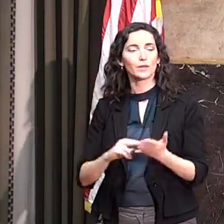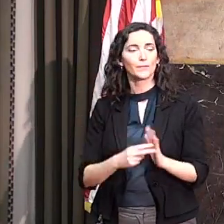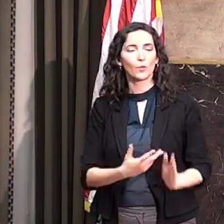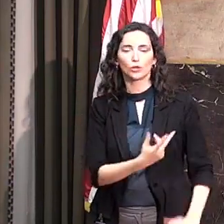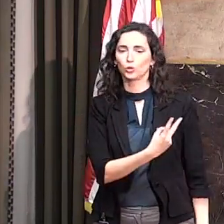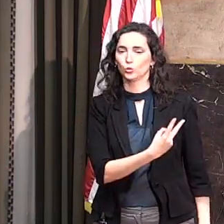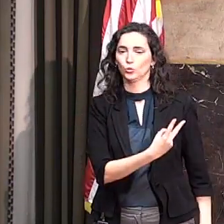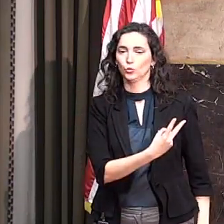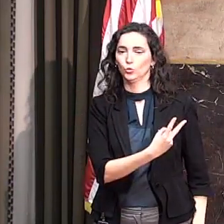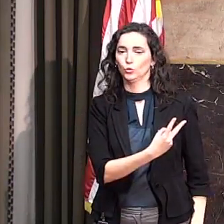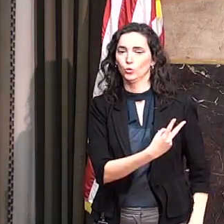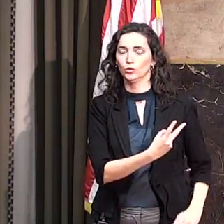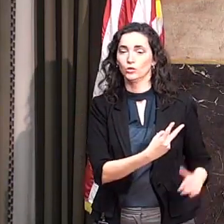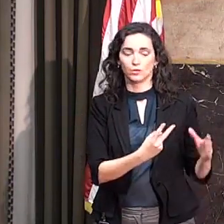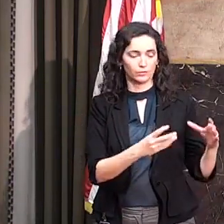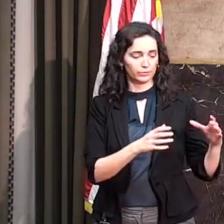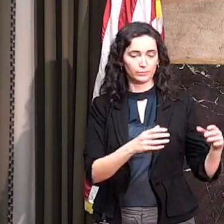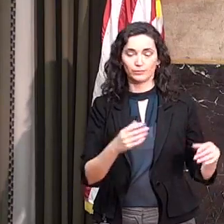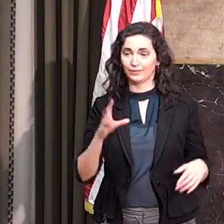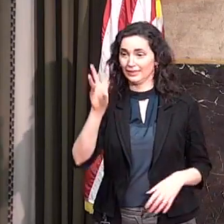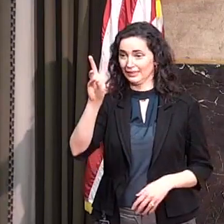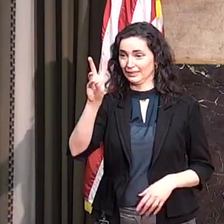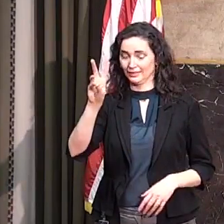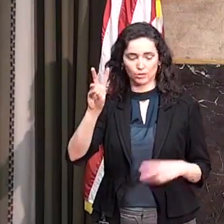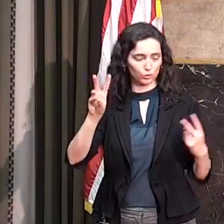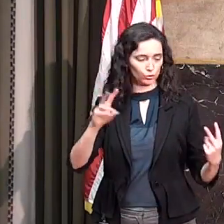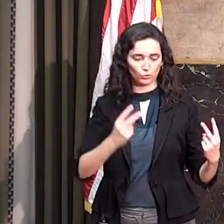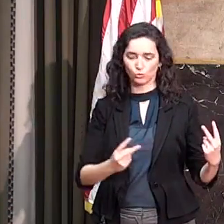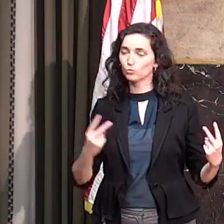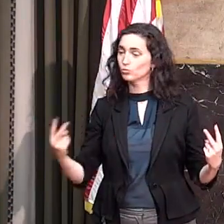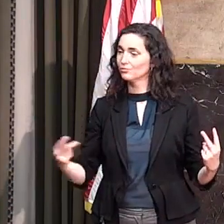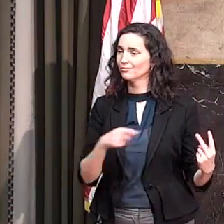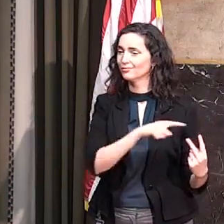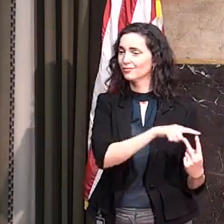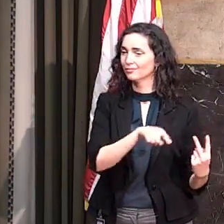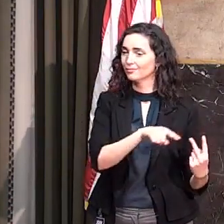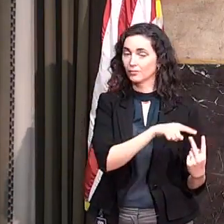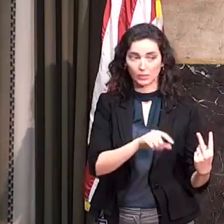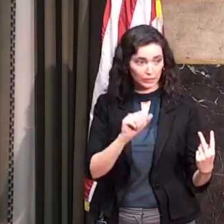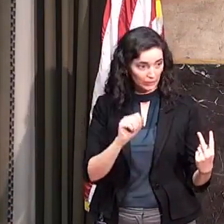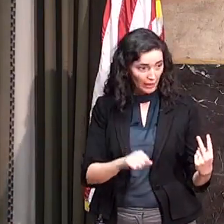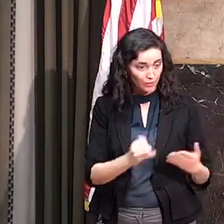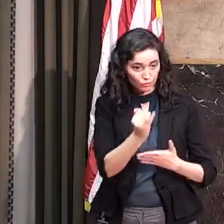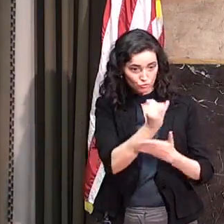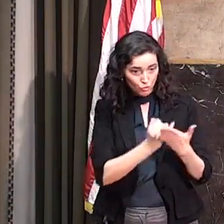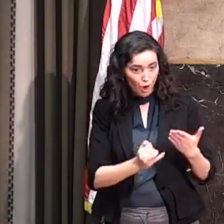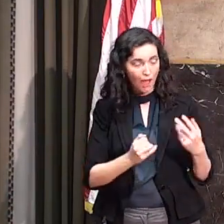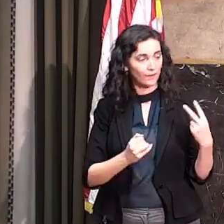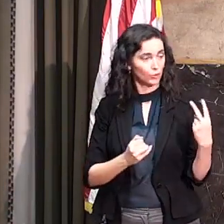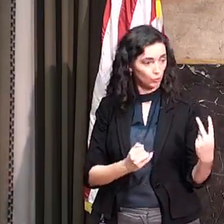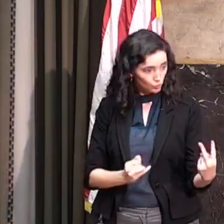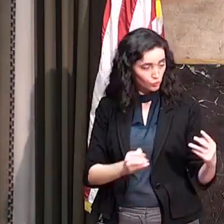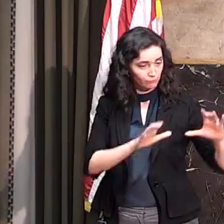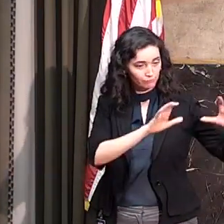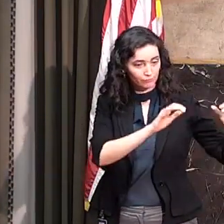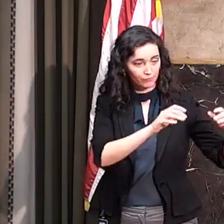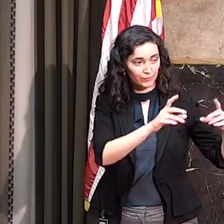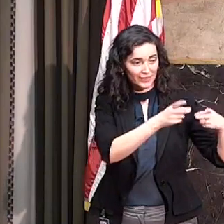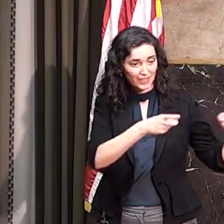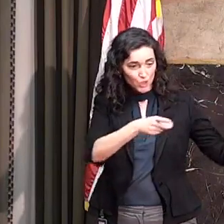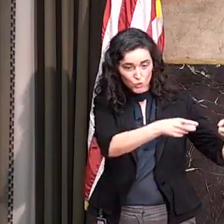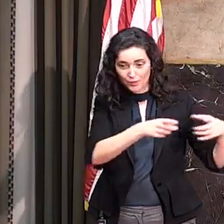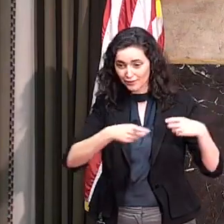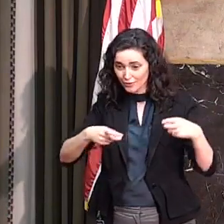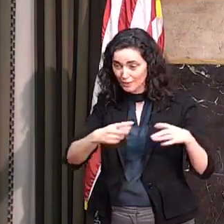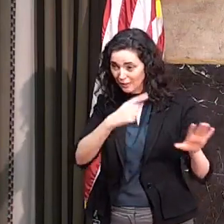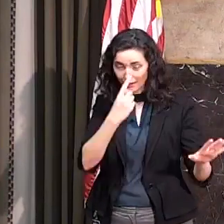ways. And so, having said that, I'll go back to what I said, which I tried to say in an effort to